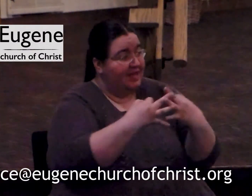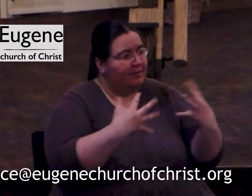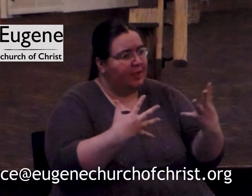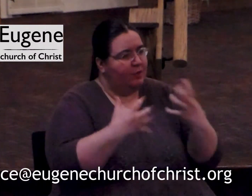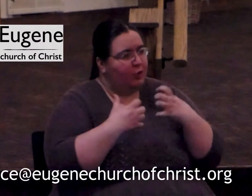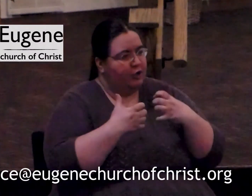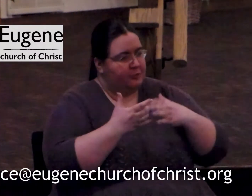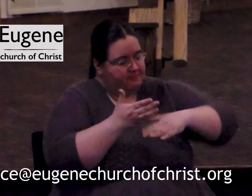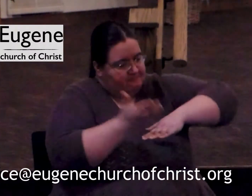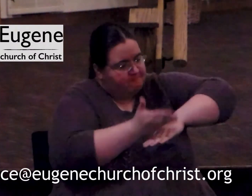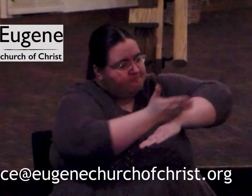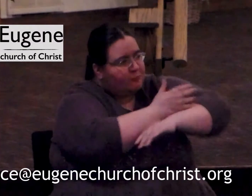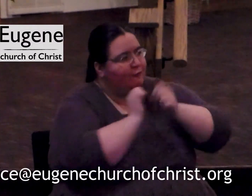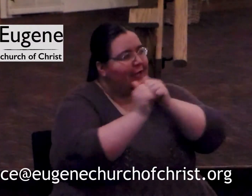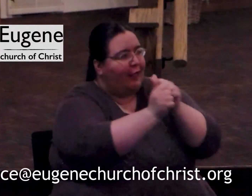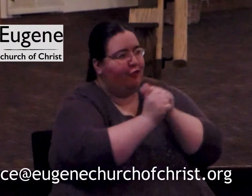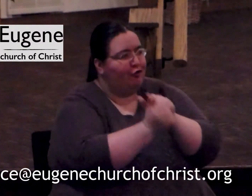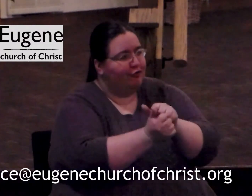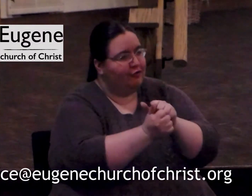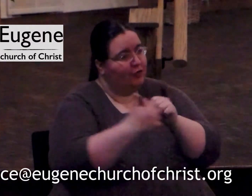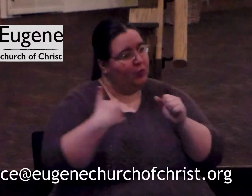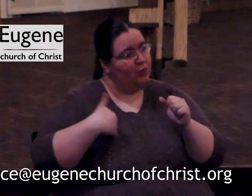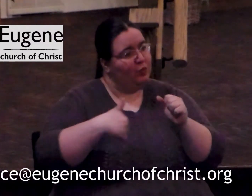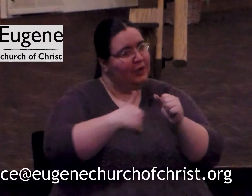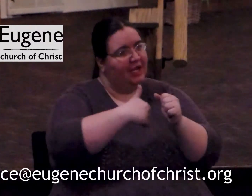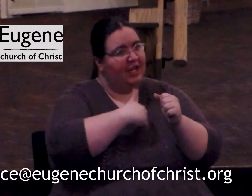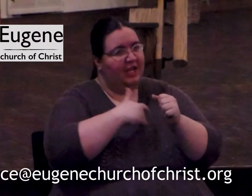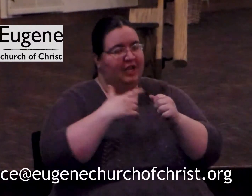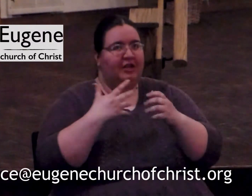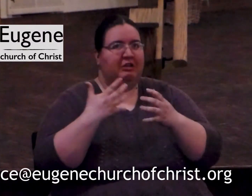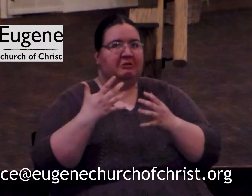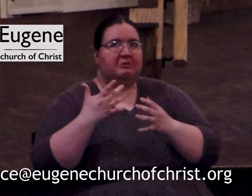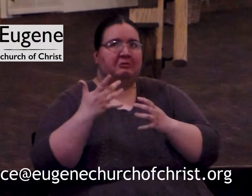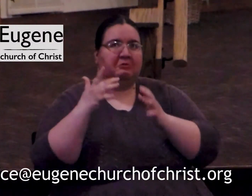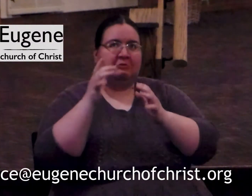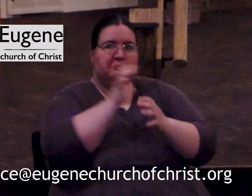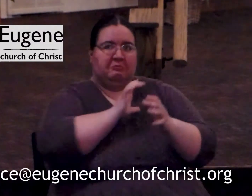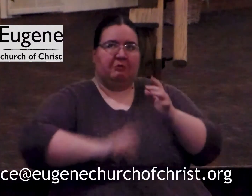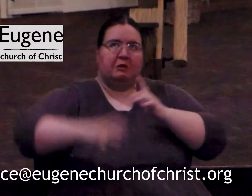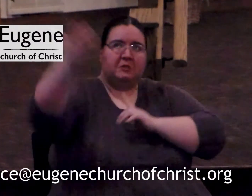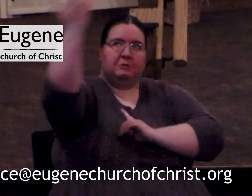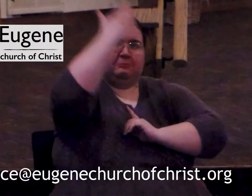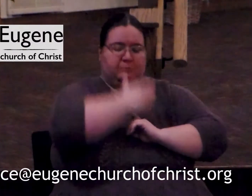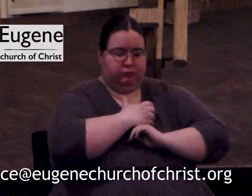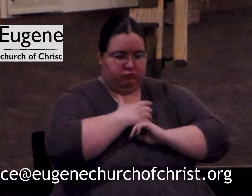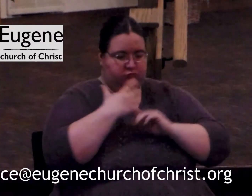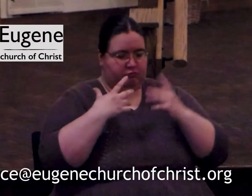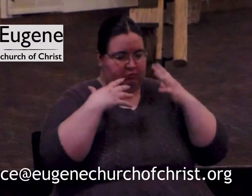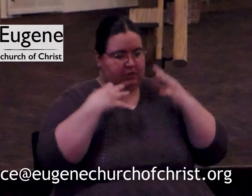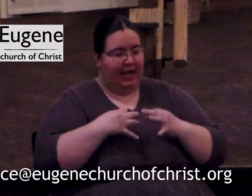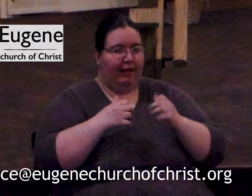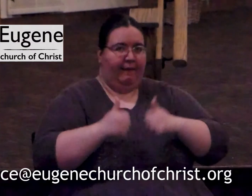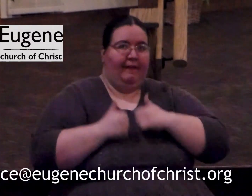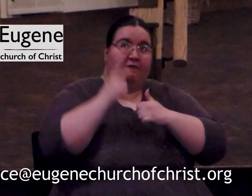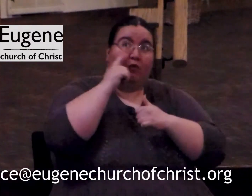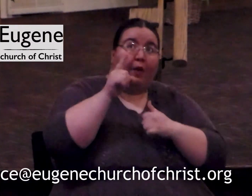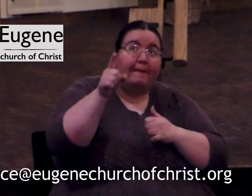there. And we as a family, we want to work together at being better at all of that. We who have taken on